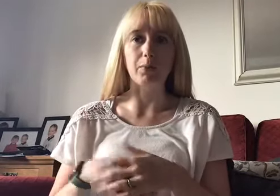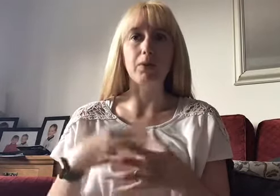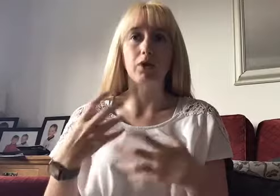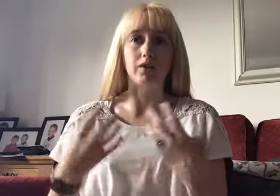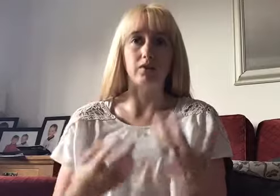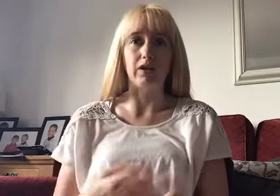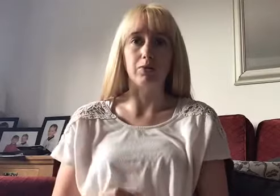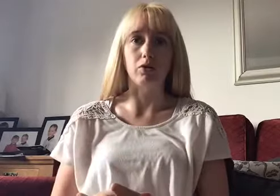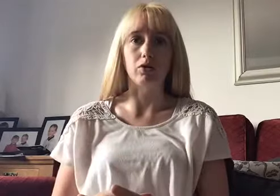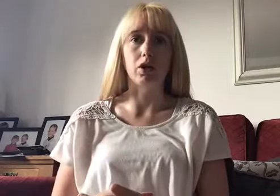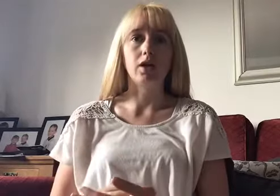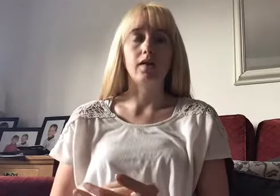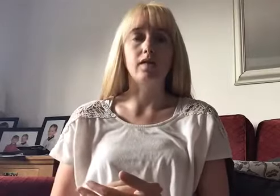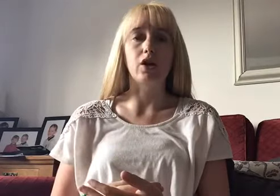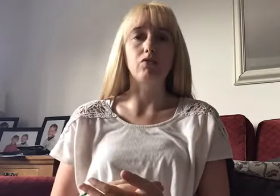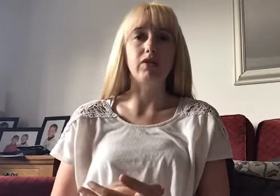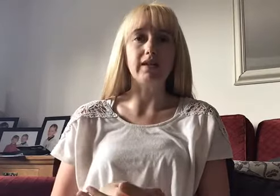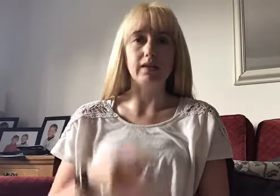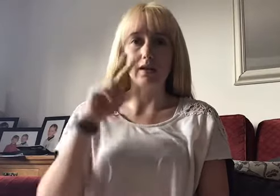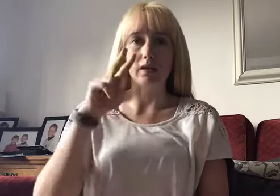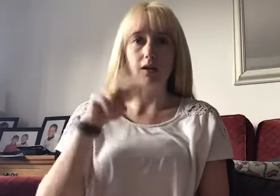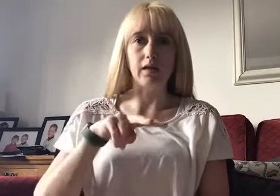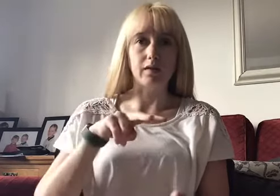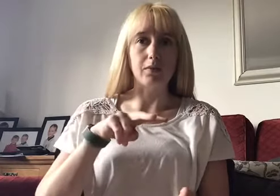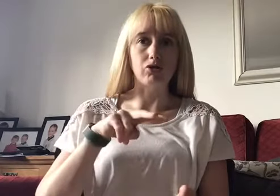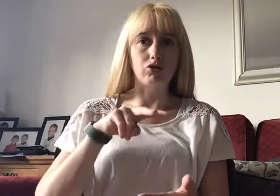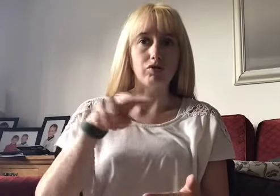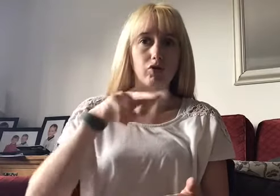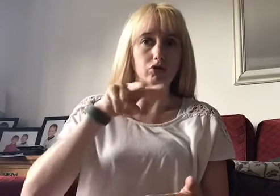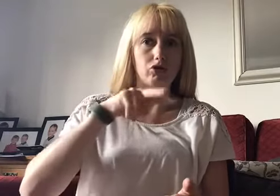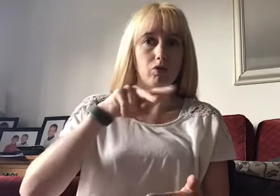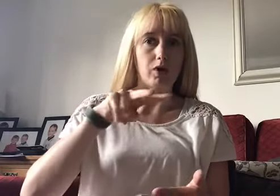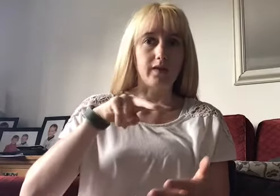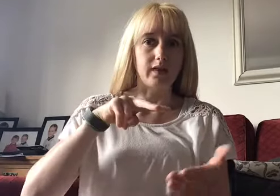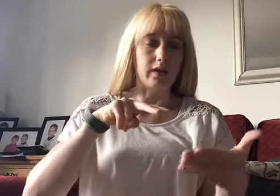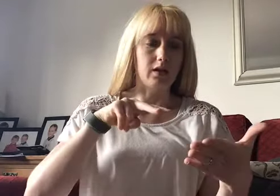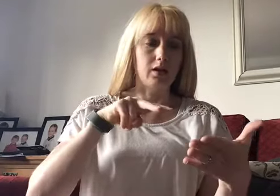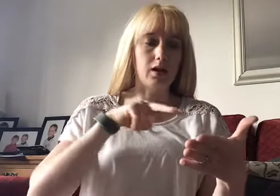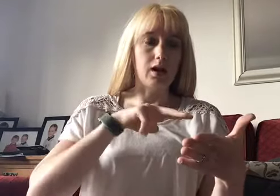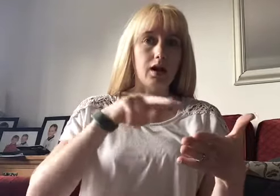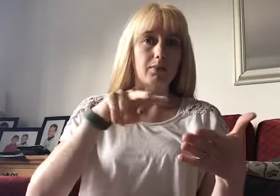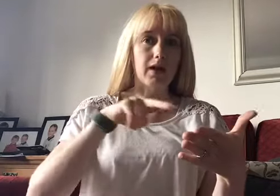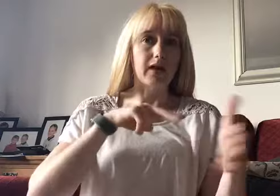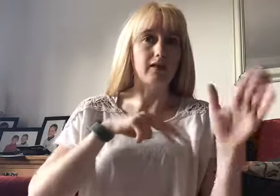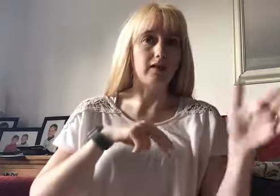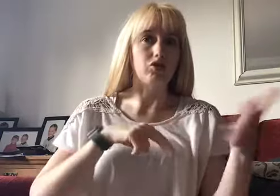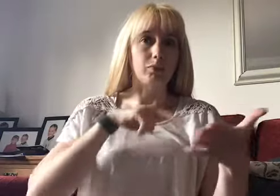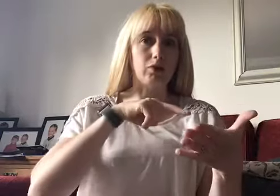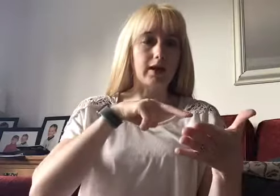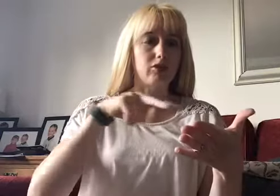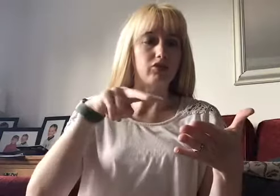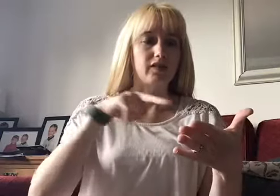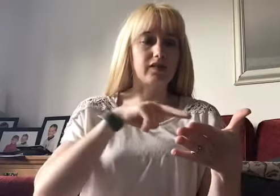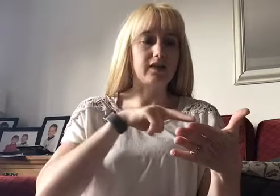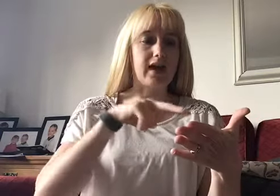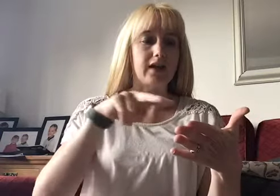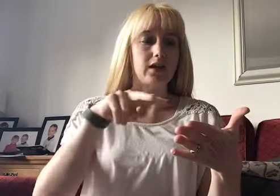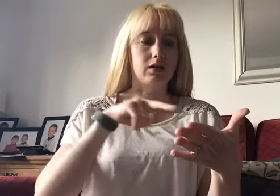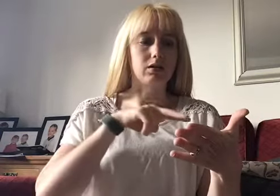like to read a book. So reading is, imagine you've got your two eyes here, and this is your book, and you're just scanning